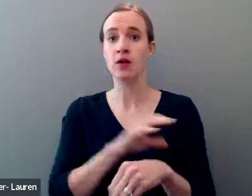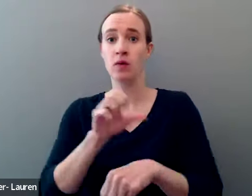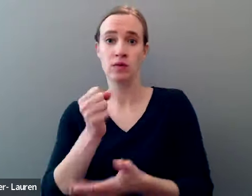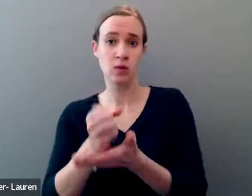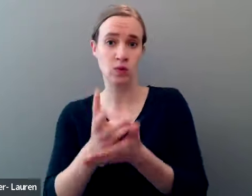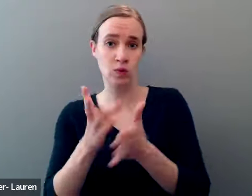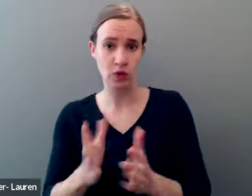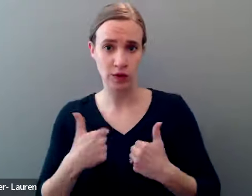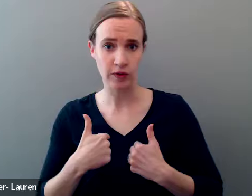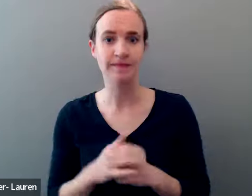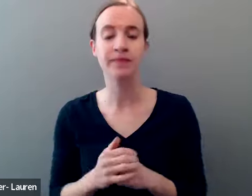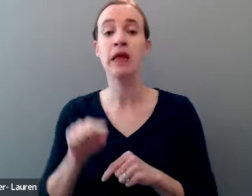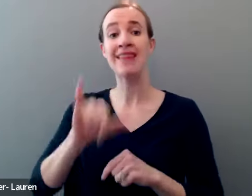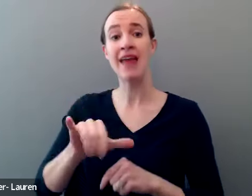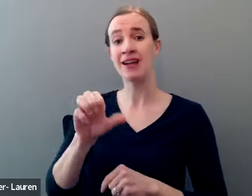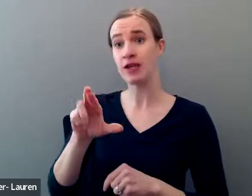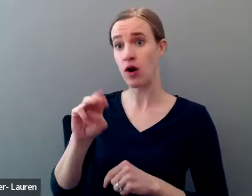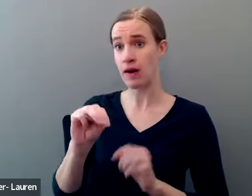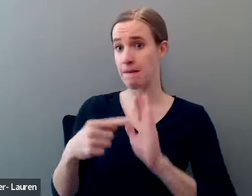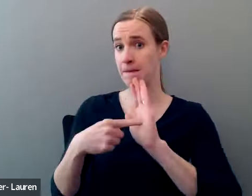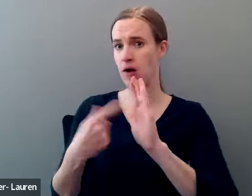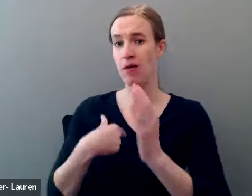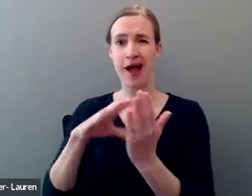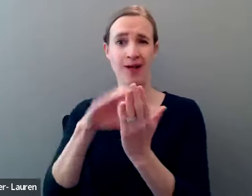I learned this model a couple years ago now.